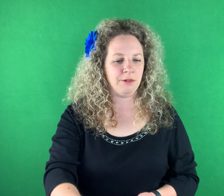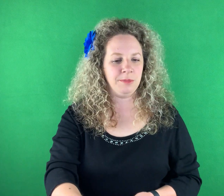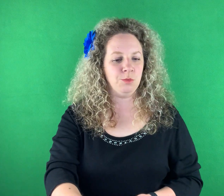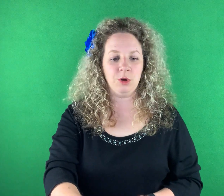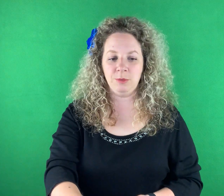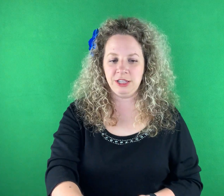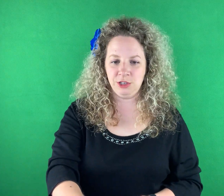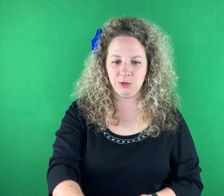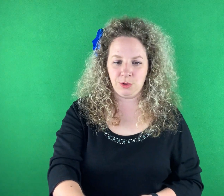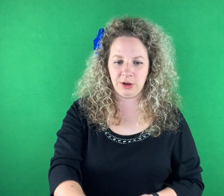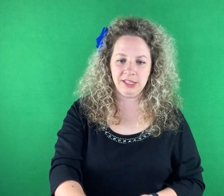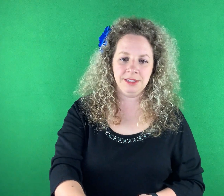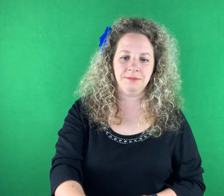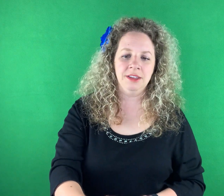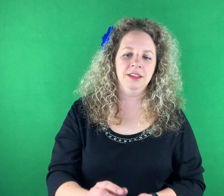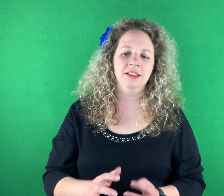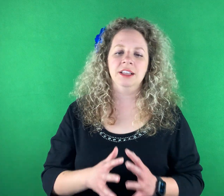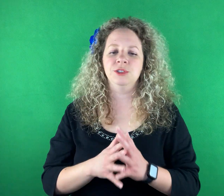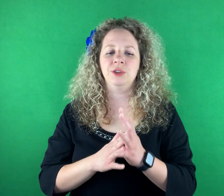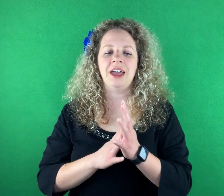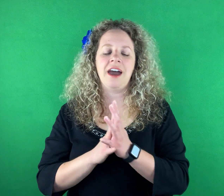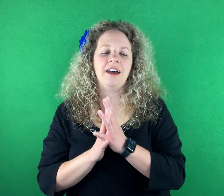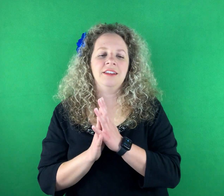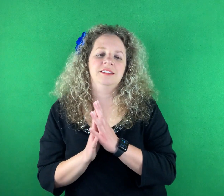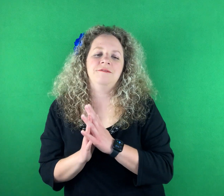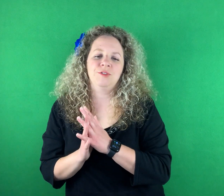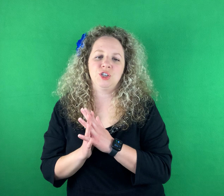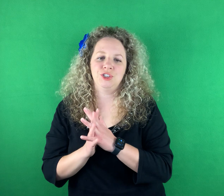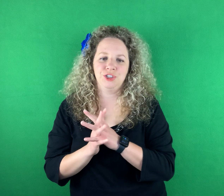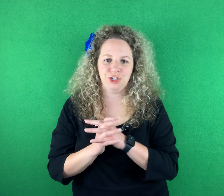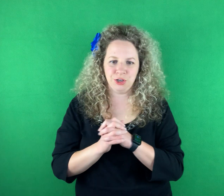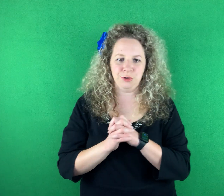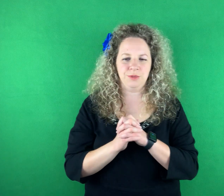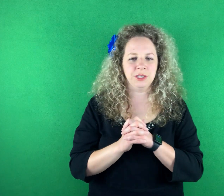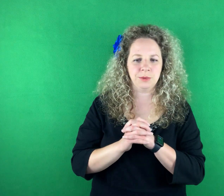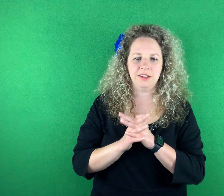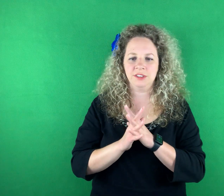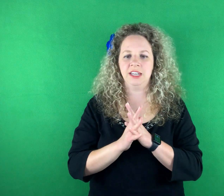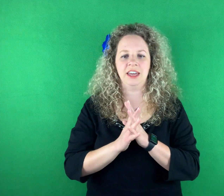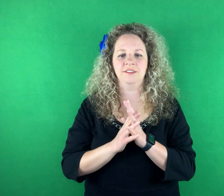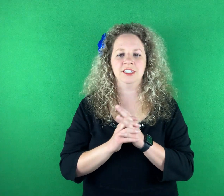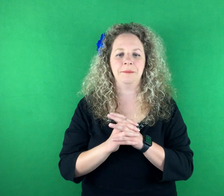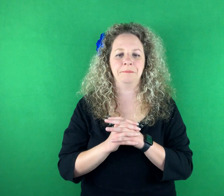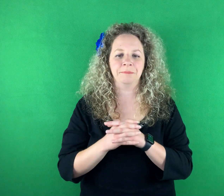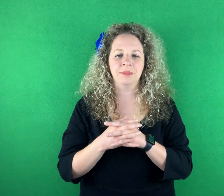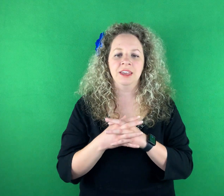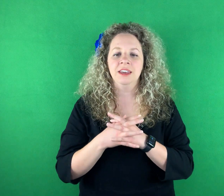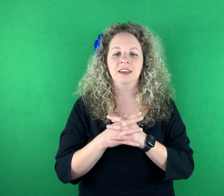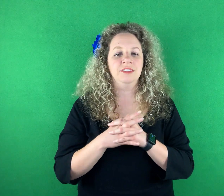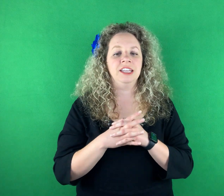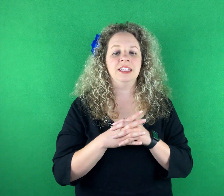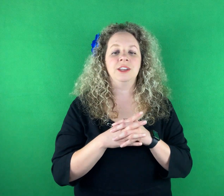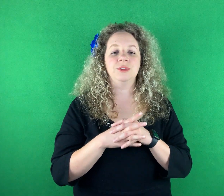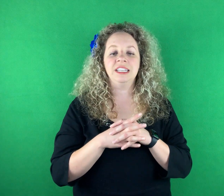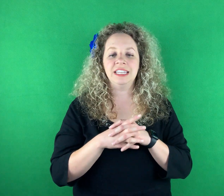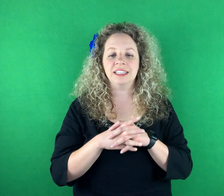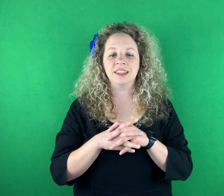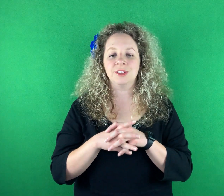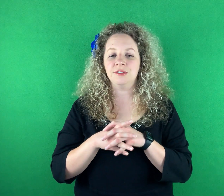would be one way to do the chorus. Let's look at verse 2. This one I've done ahead of time. They say it only takes a little